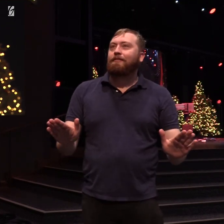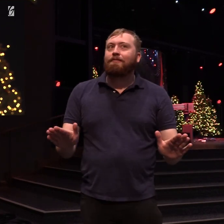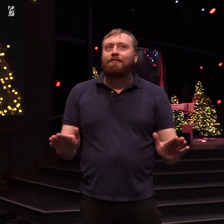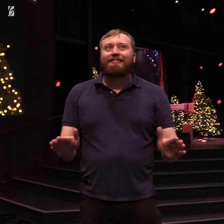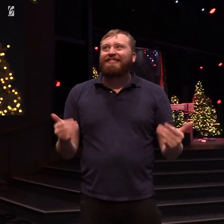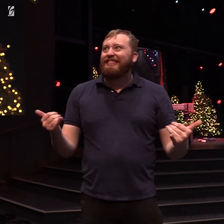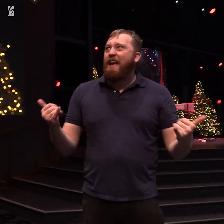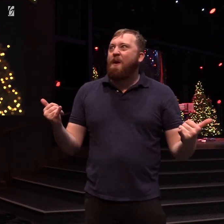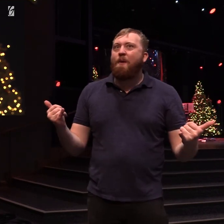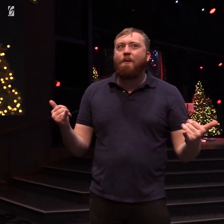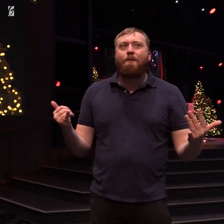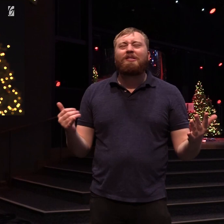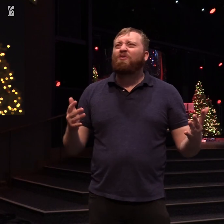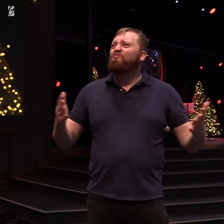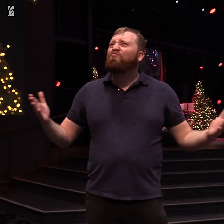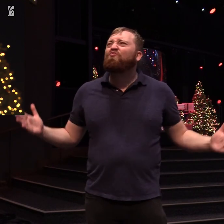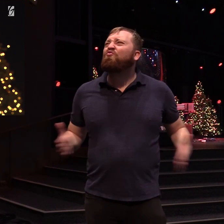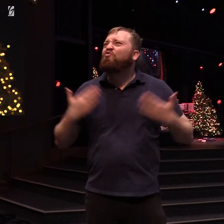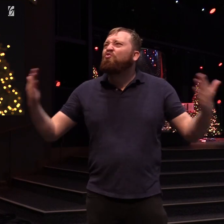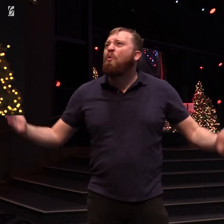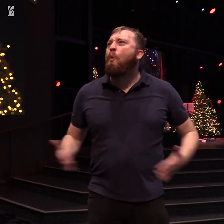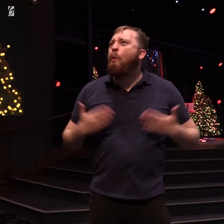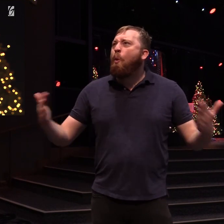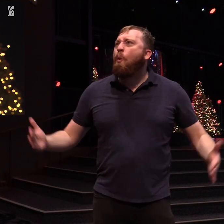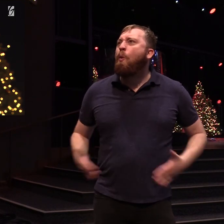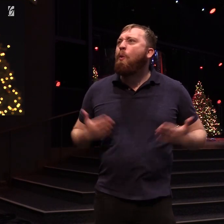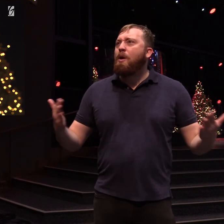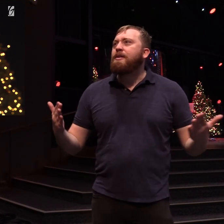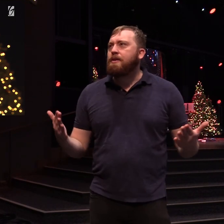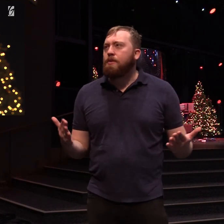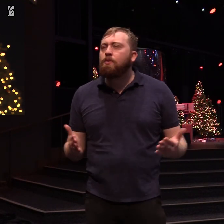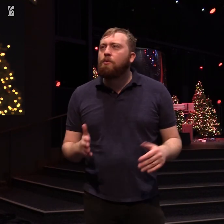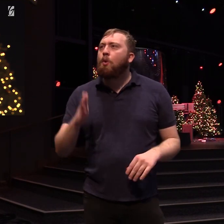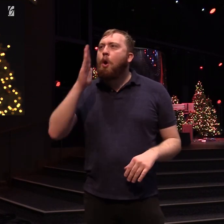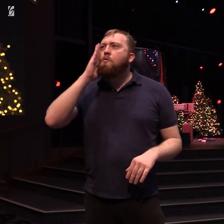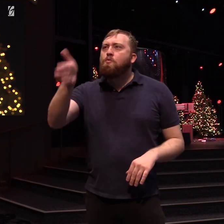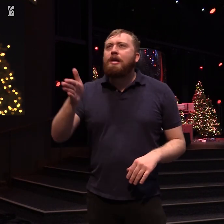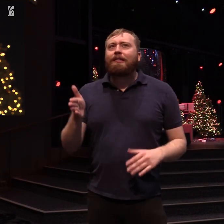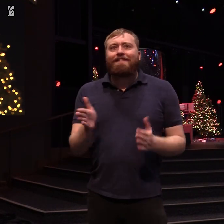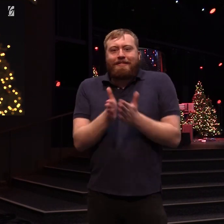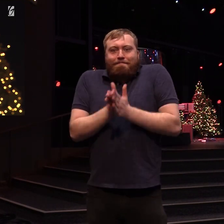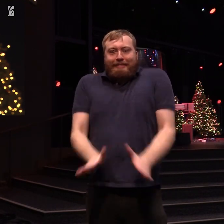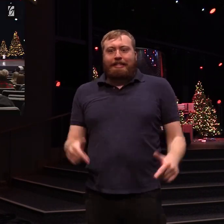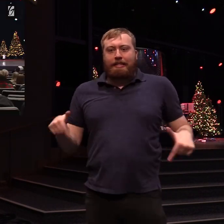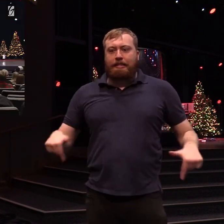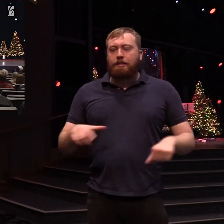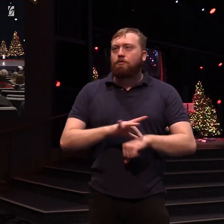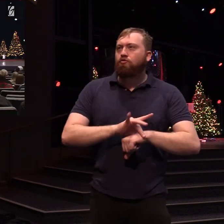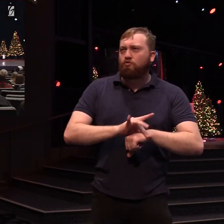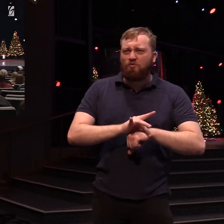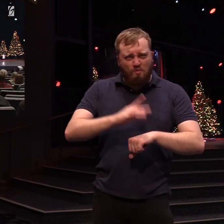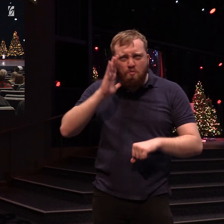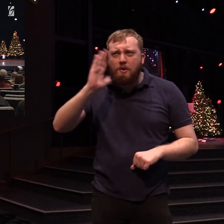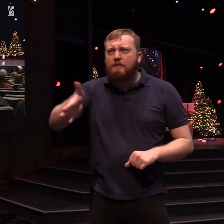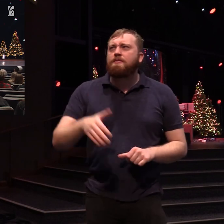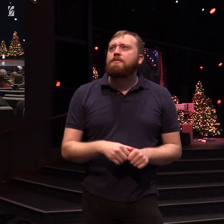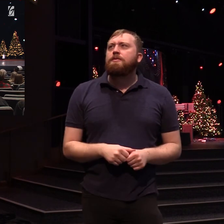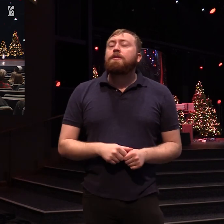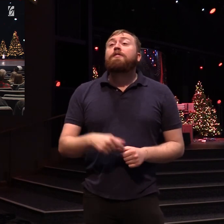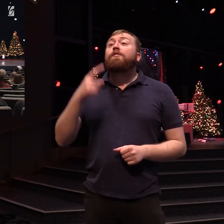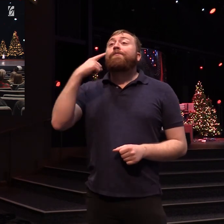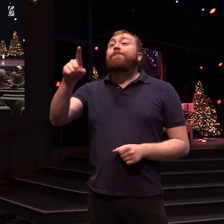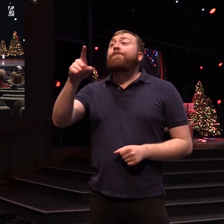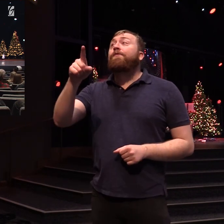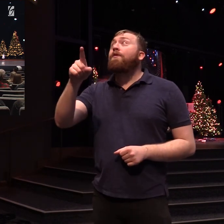What's next? Joy is what's next. There will be peace on earth for the child